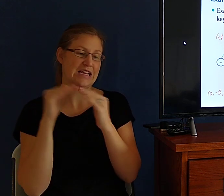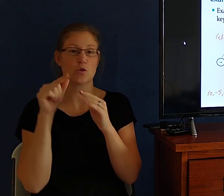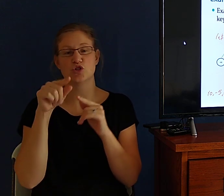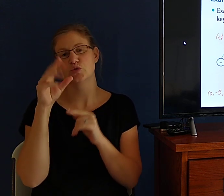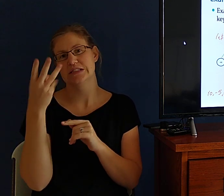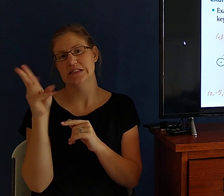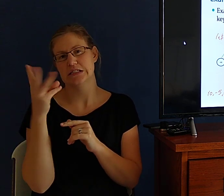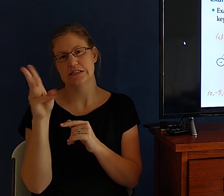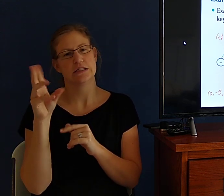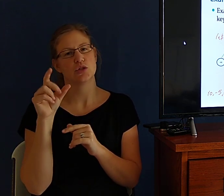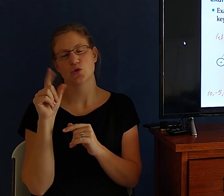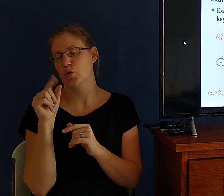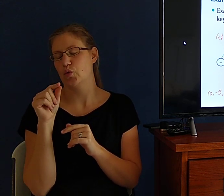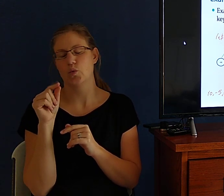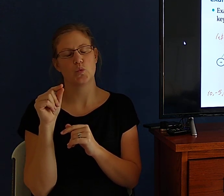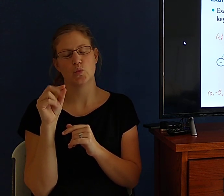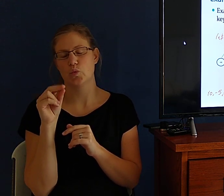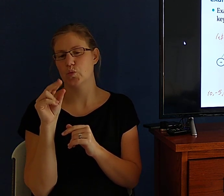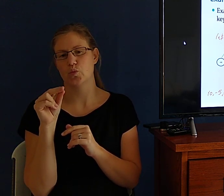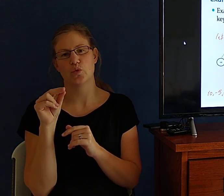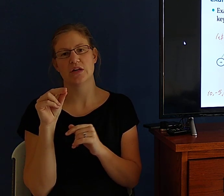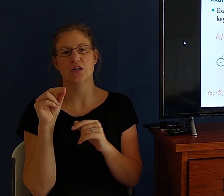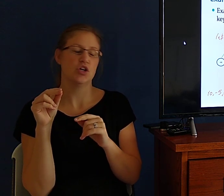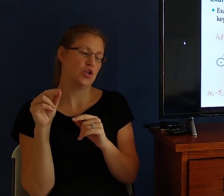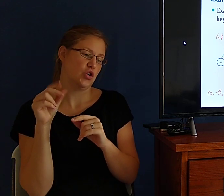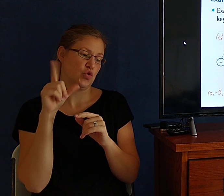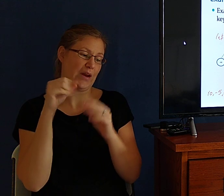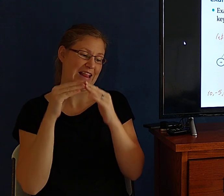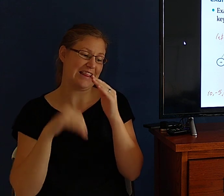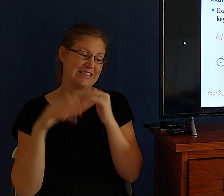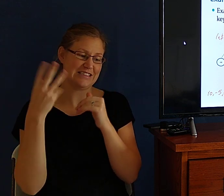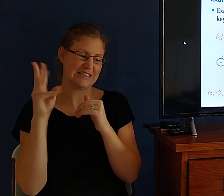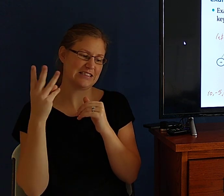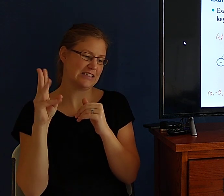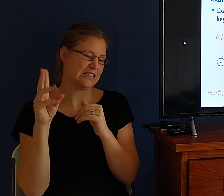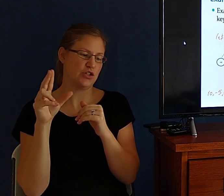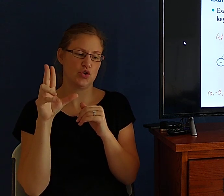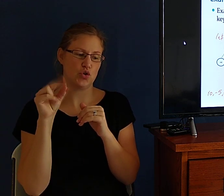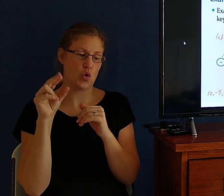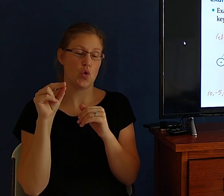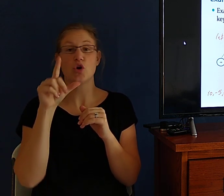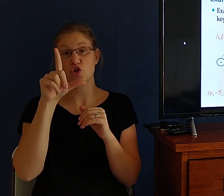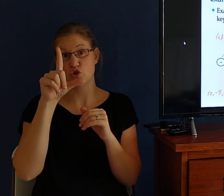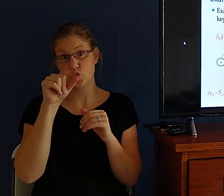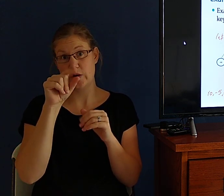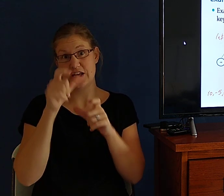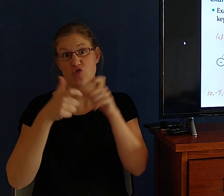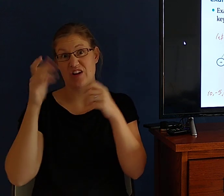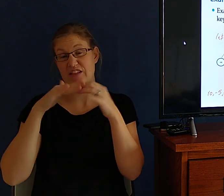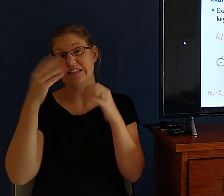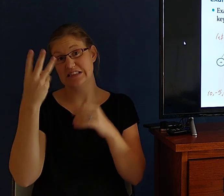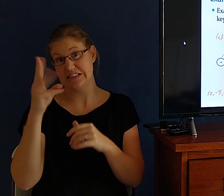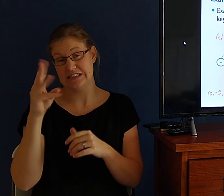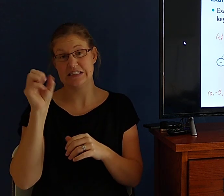16, no. 20 is less than 16, no. It's 20 is greater than 16, yes, so visit the